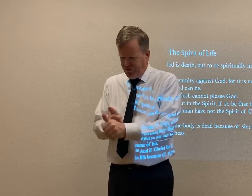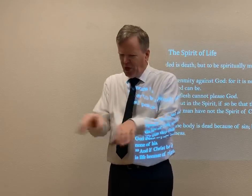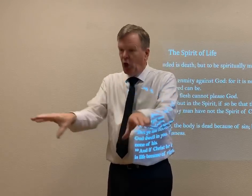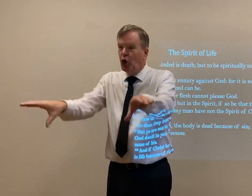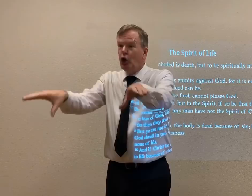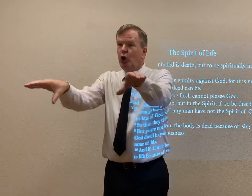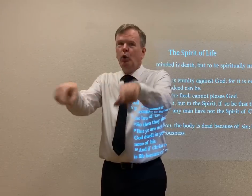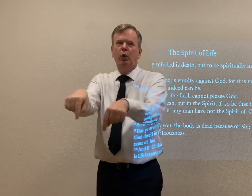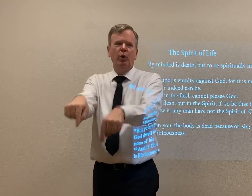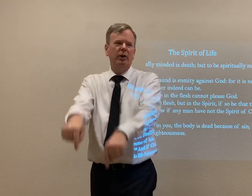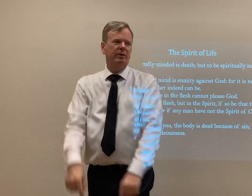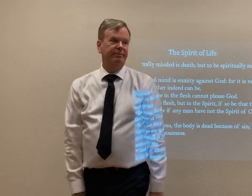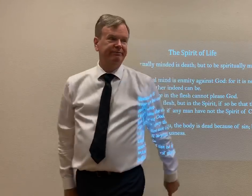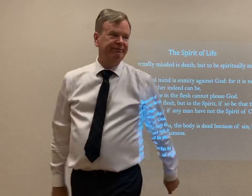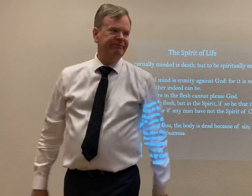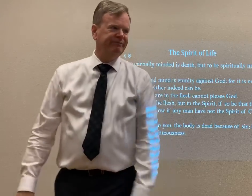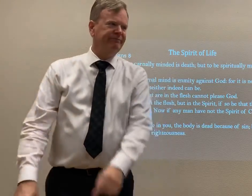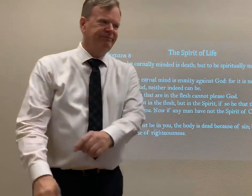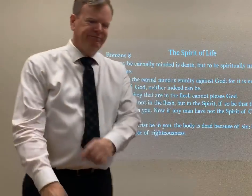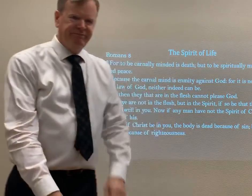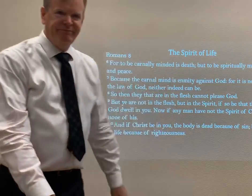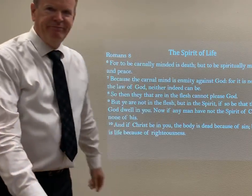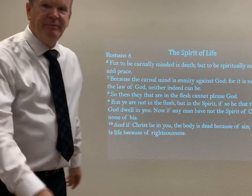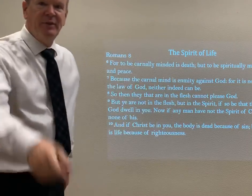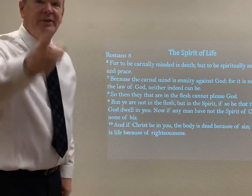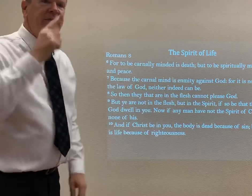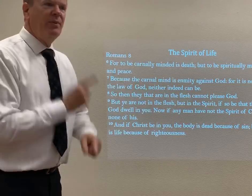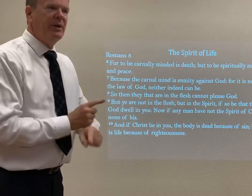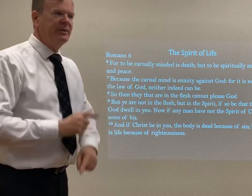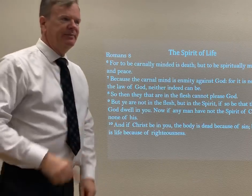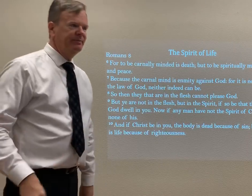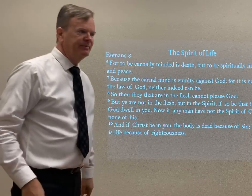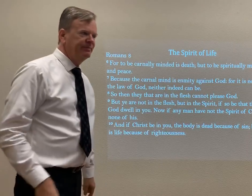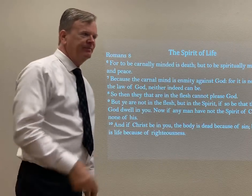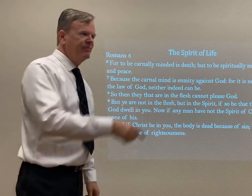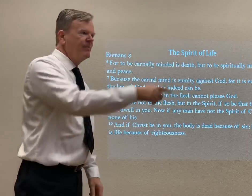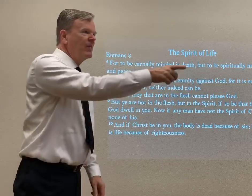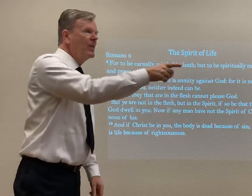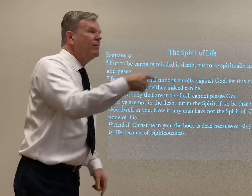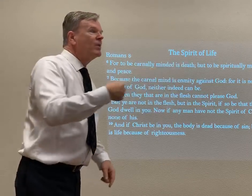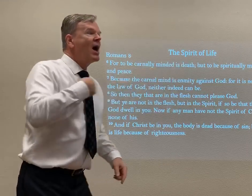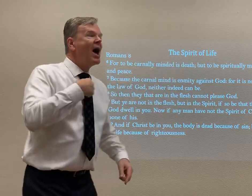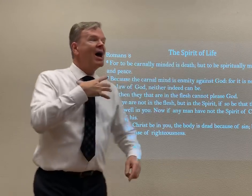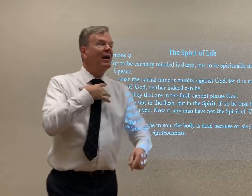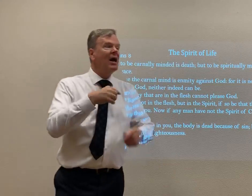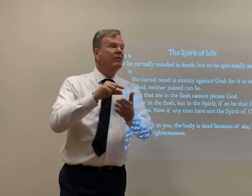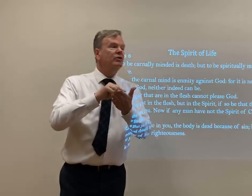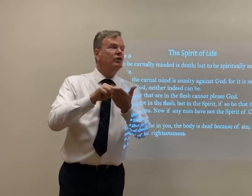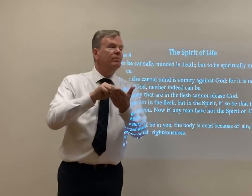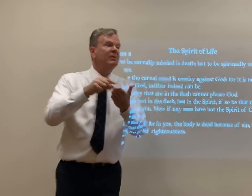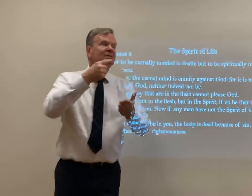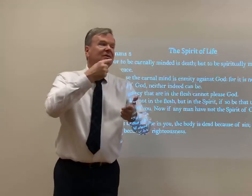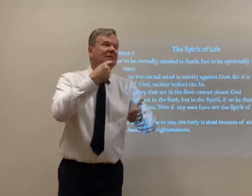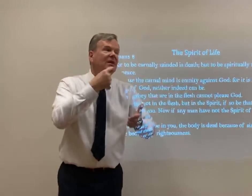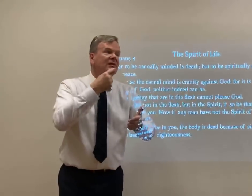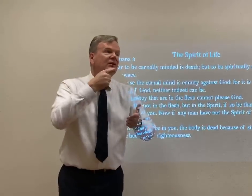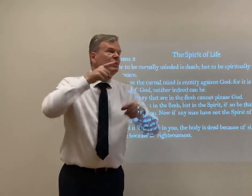should be doing. We need to be acting upon what our scripture says to us. Someone's saying, I like the scripture